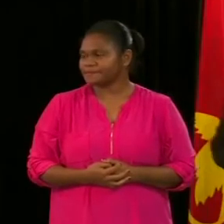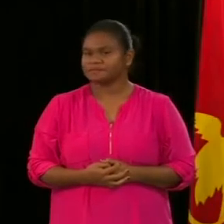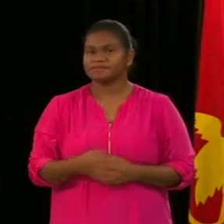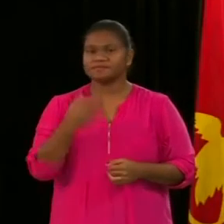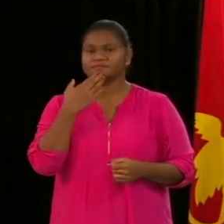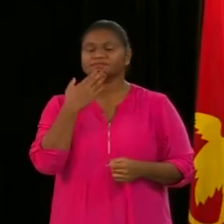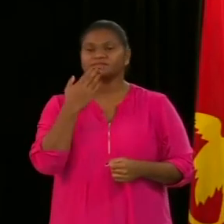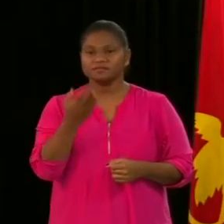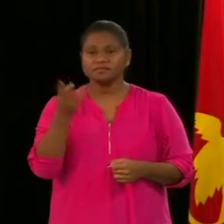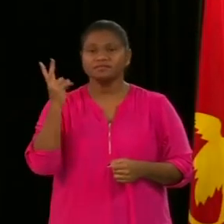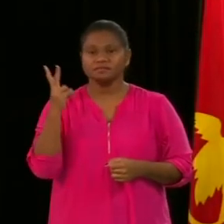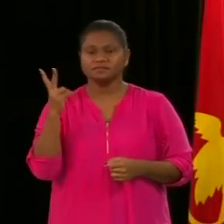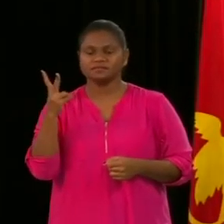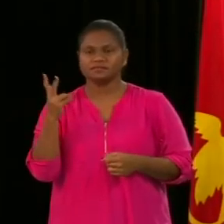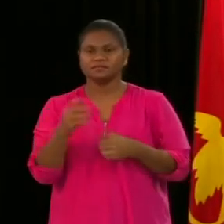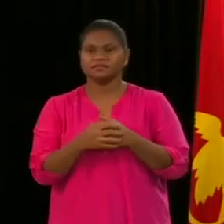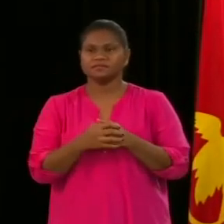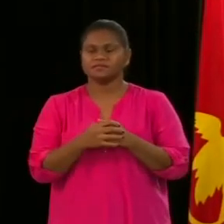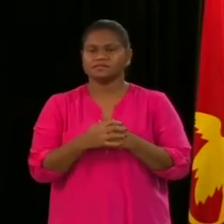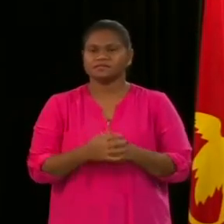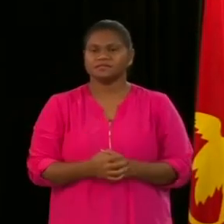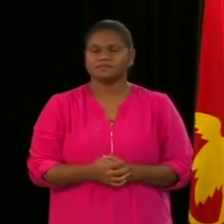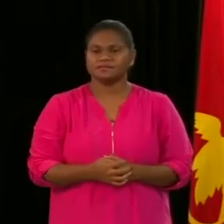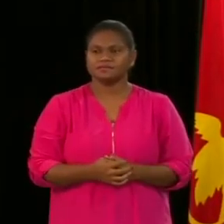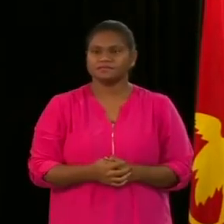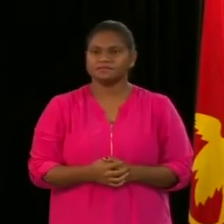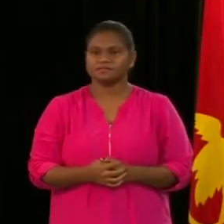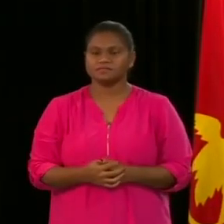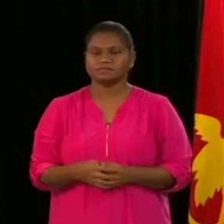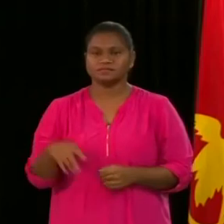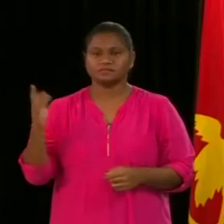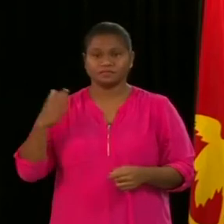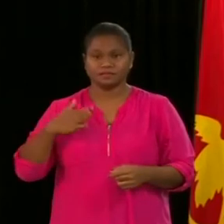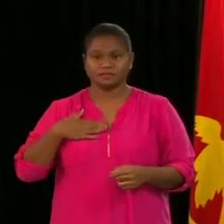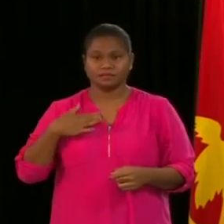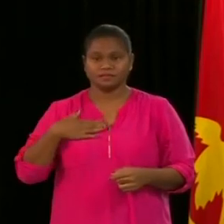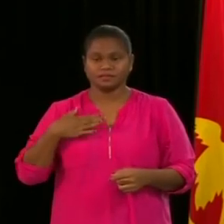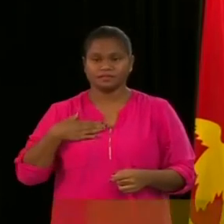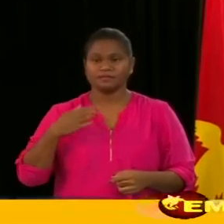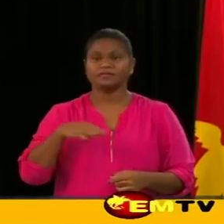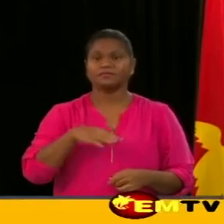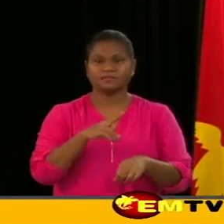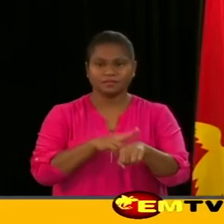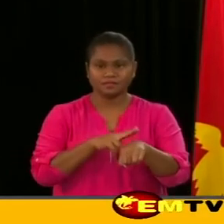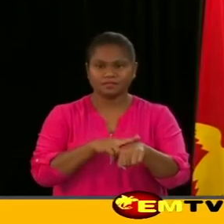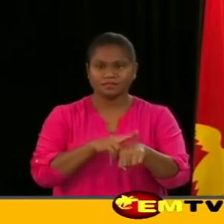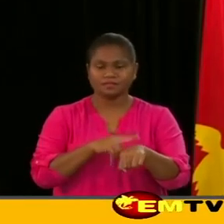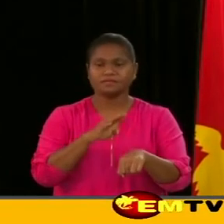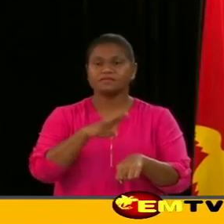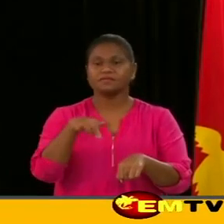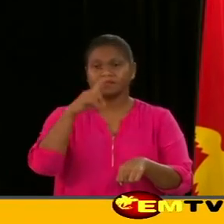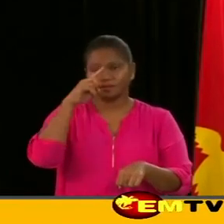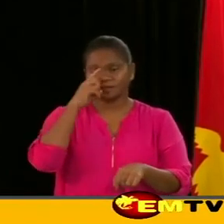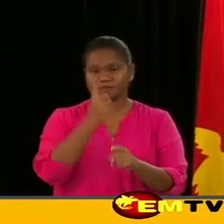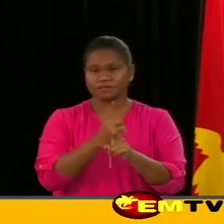Thank you. And again, let me, you know, from the health experts that are, you know, advising us